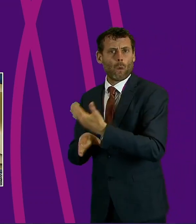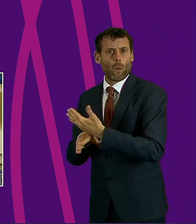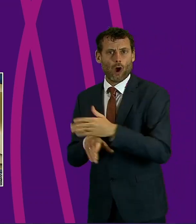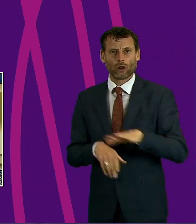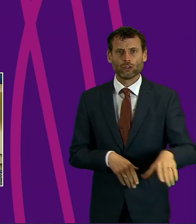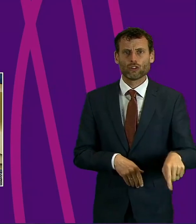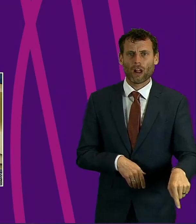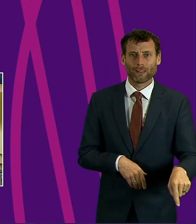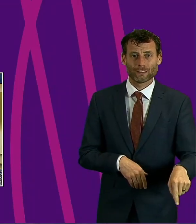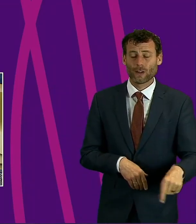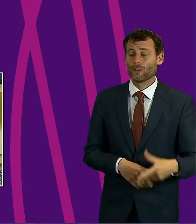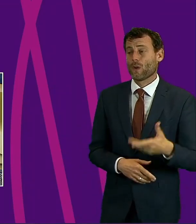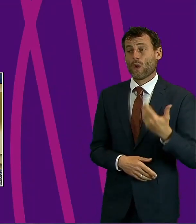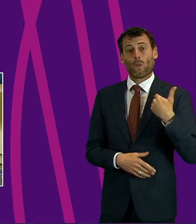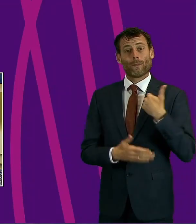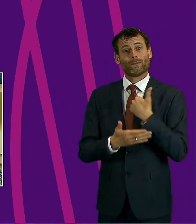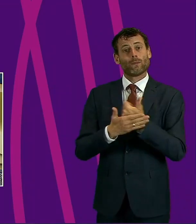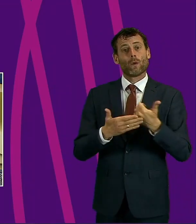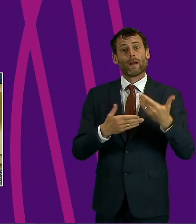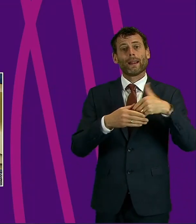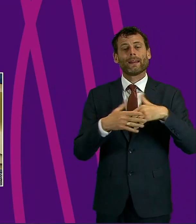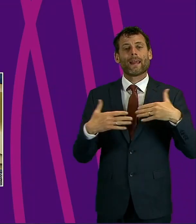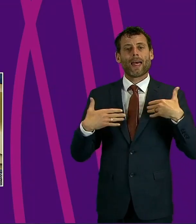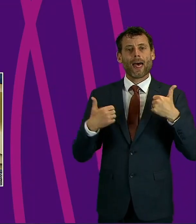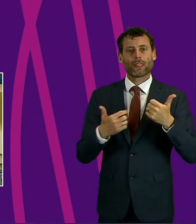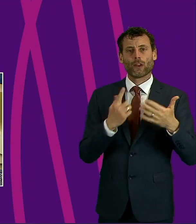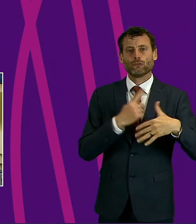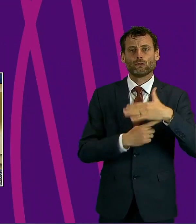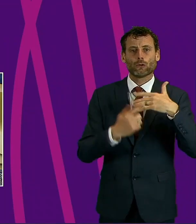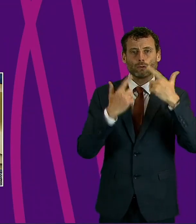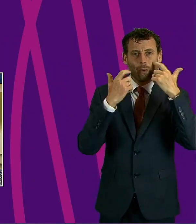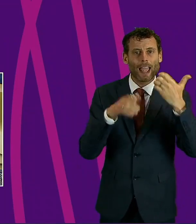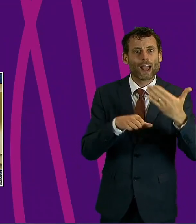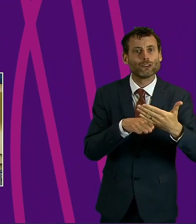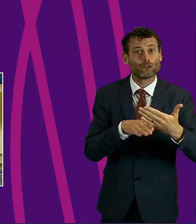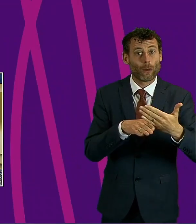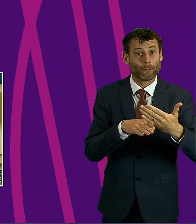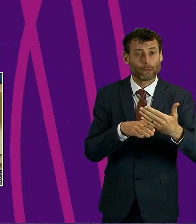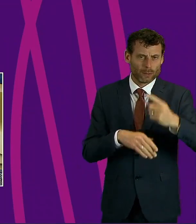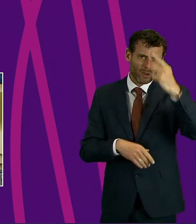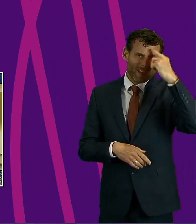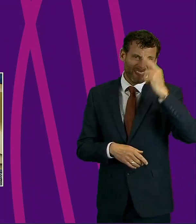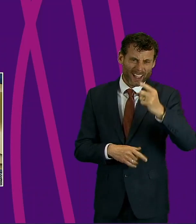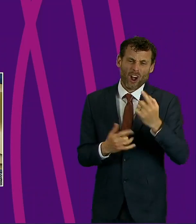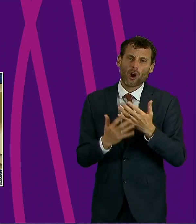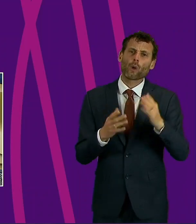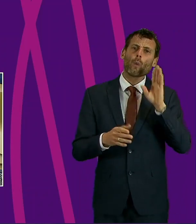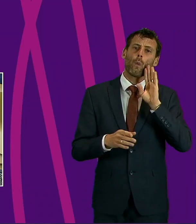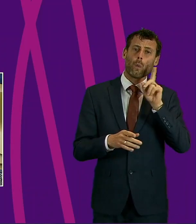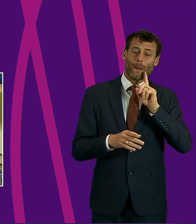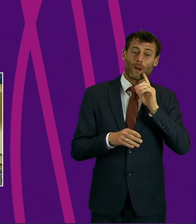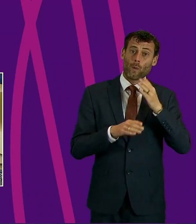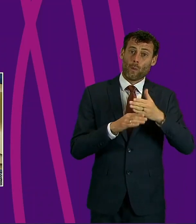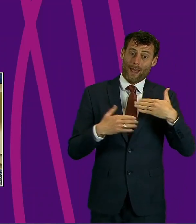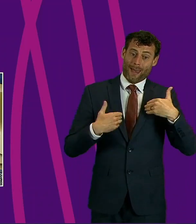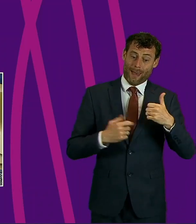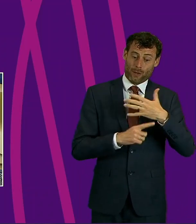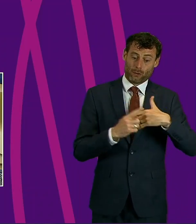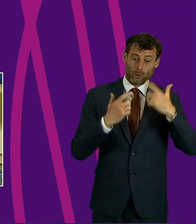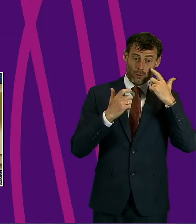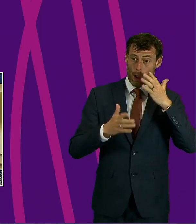social care jobs, which over the past couple of months will have put them at greater risk, of course, of contracting the virus potentially, and that